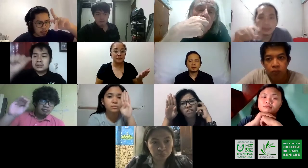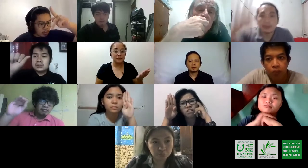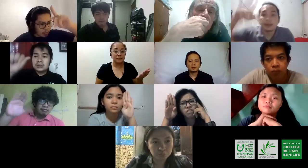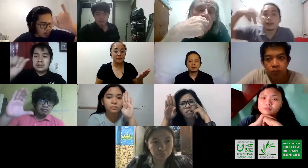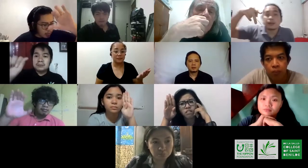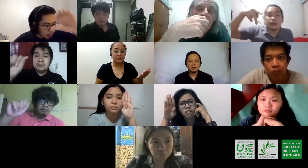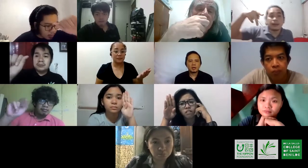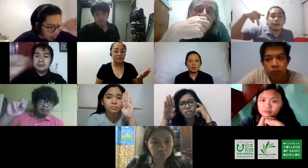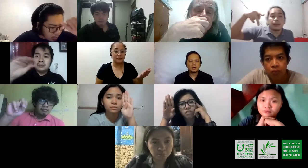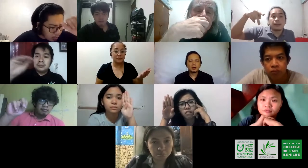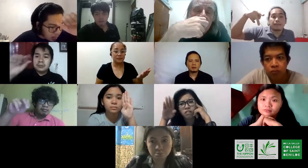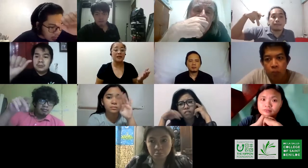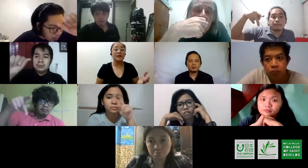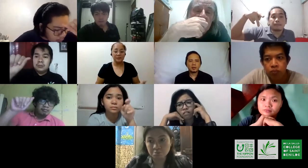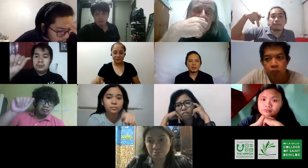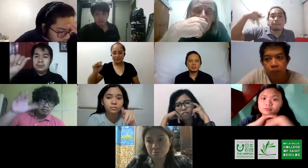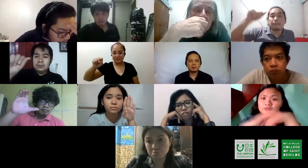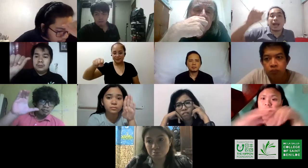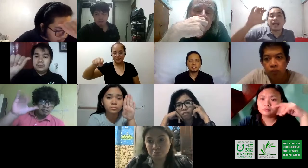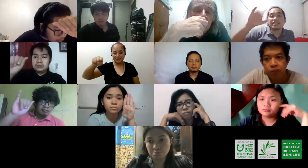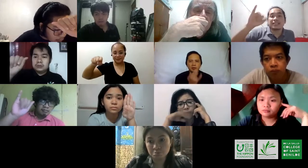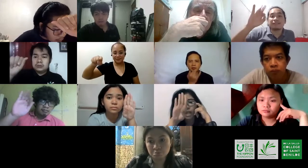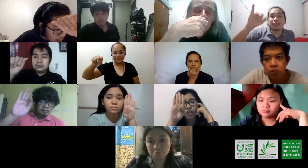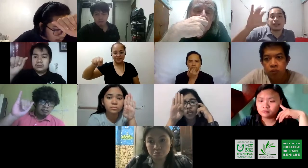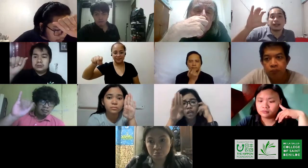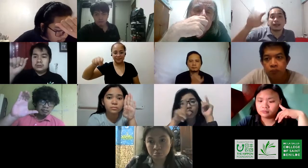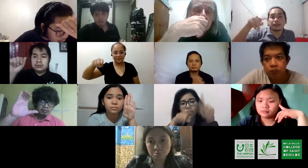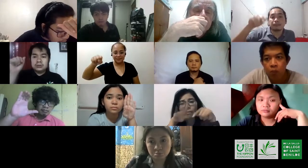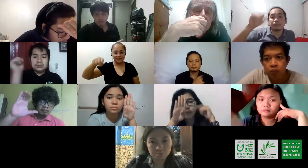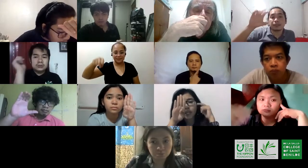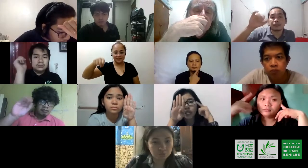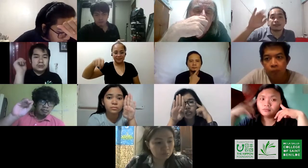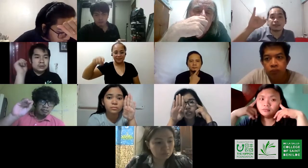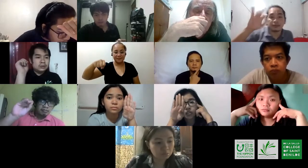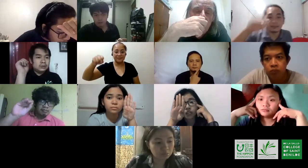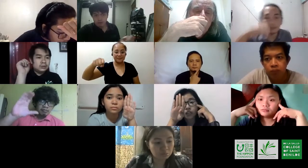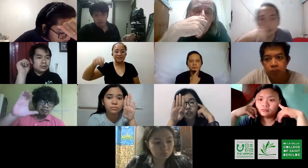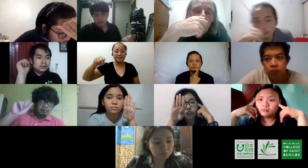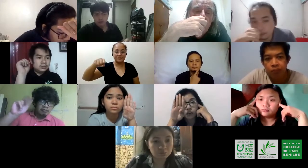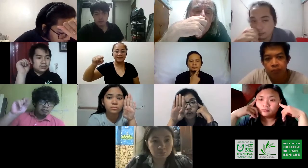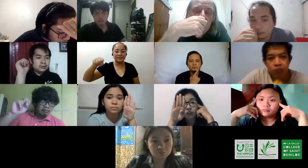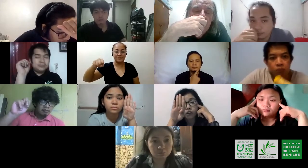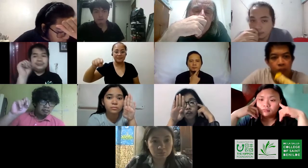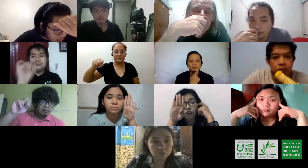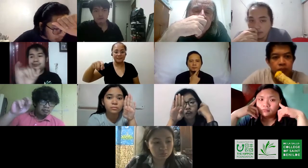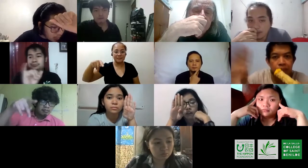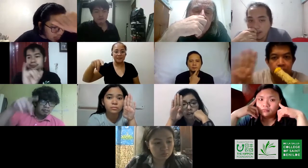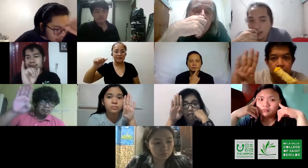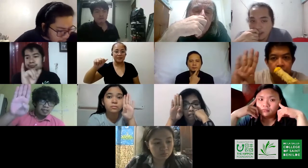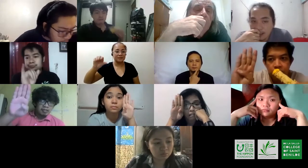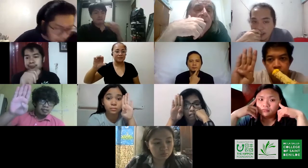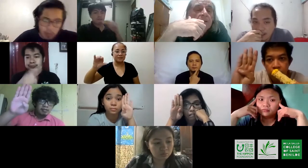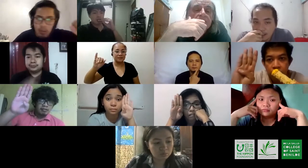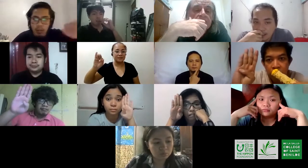Pacific. Yes, Not saying Pacific. yes, yes. Okay.